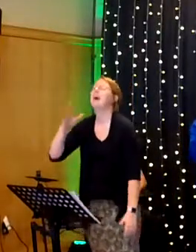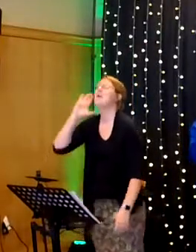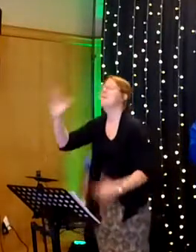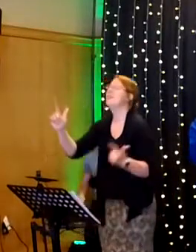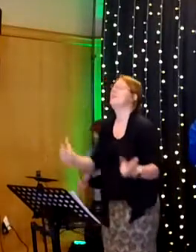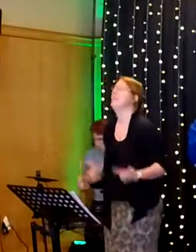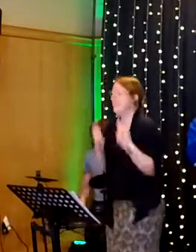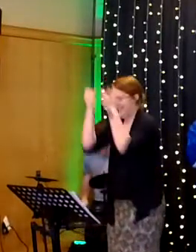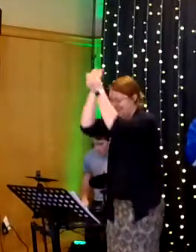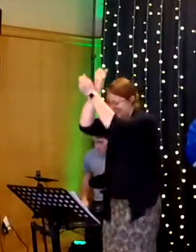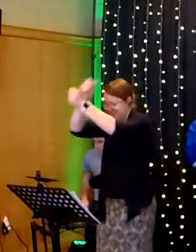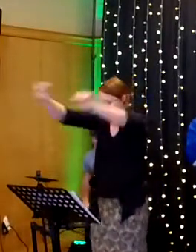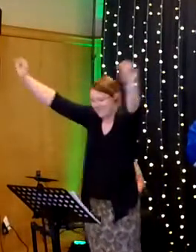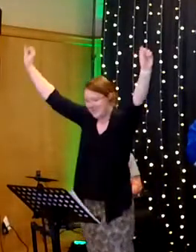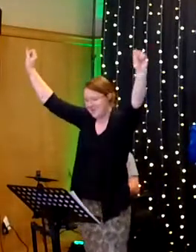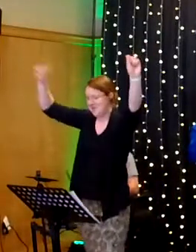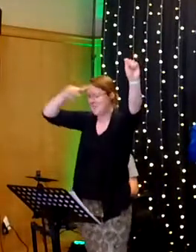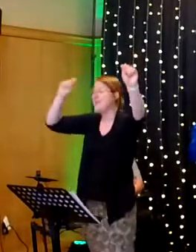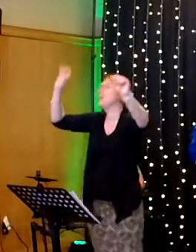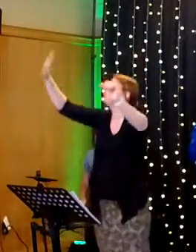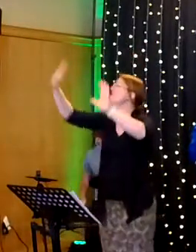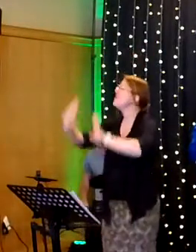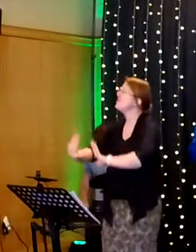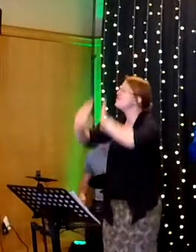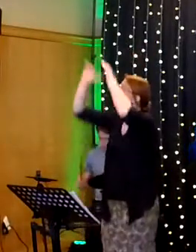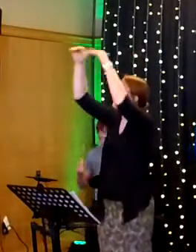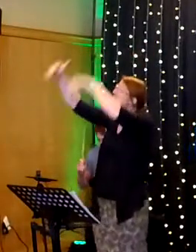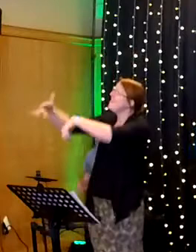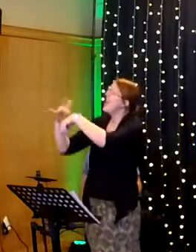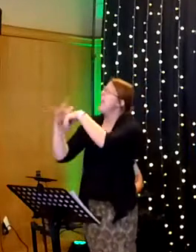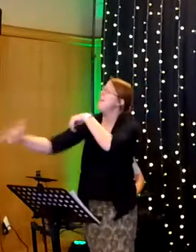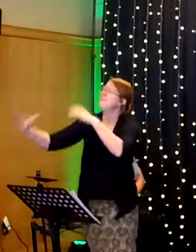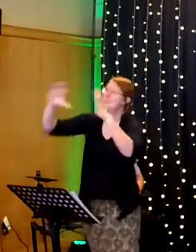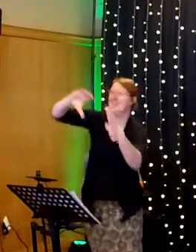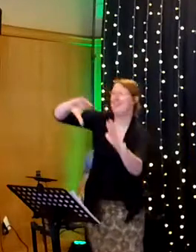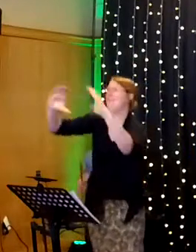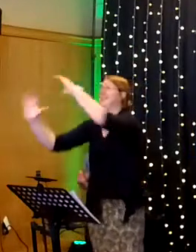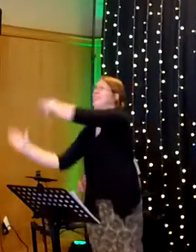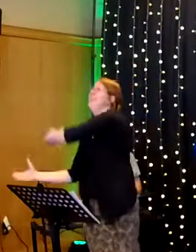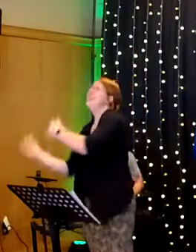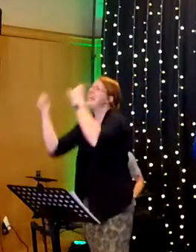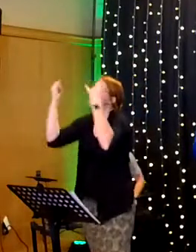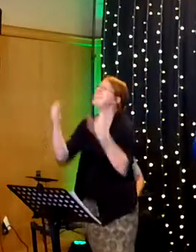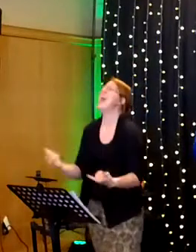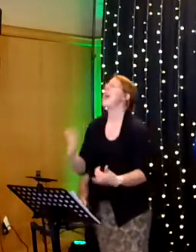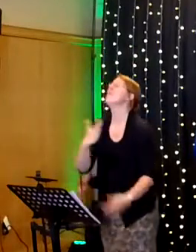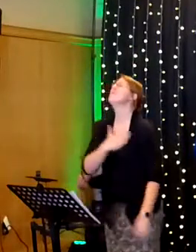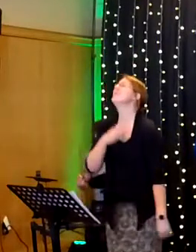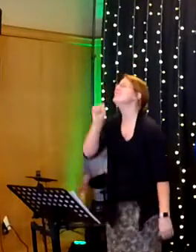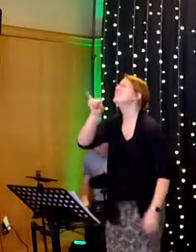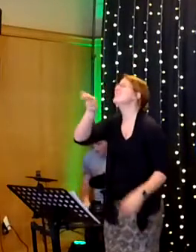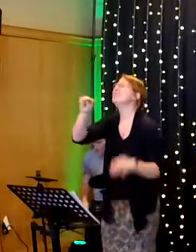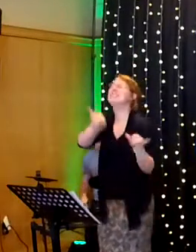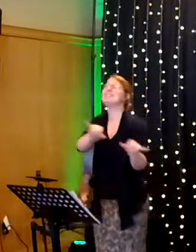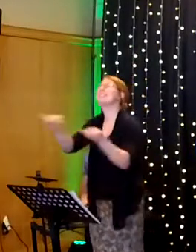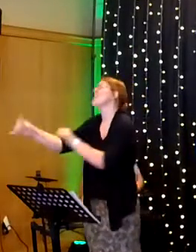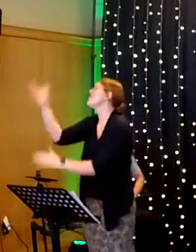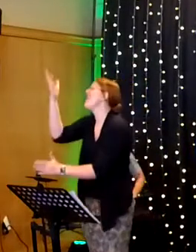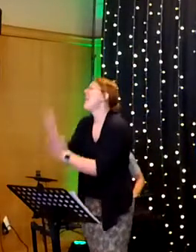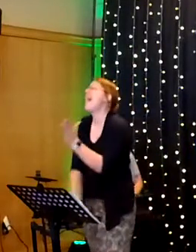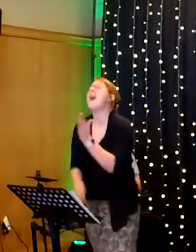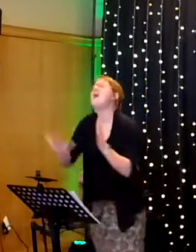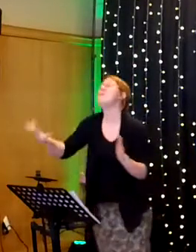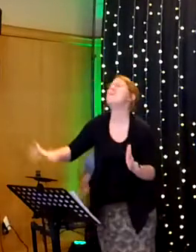up. Oh, I'm gonna live like my stone is gone, gone. Now my sin is dead